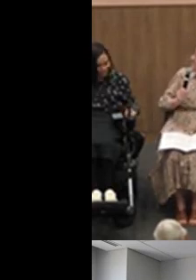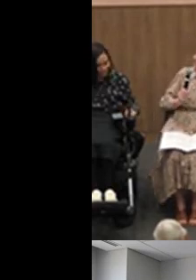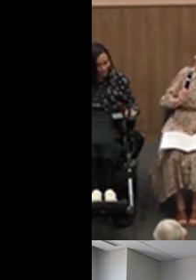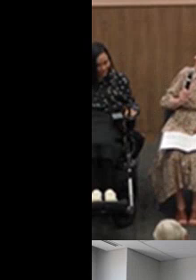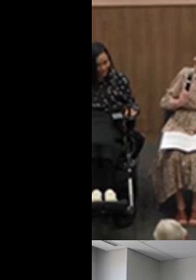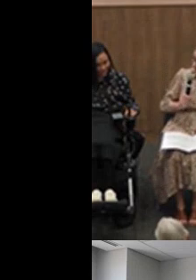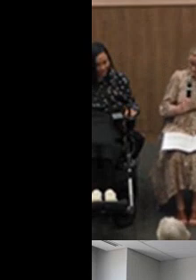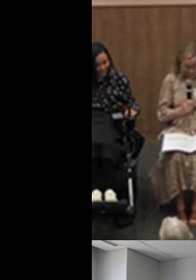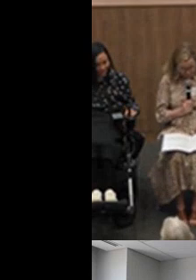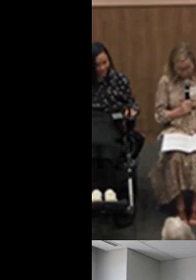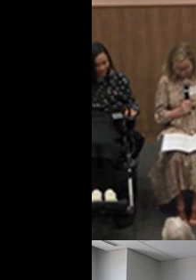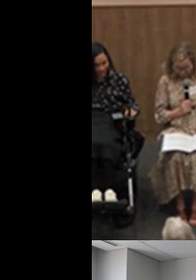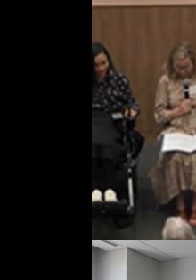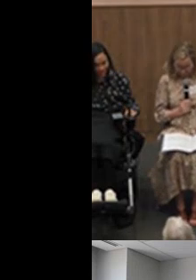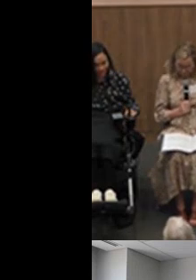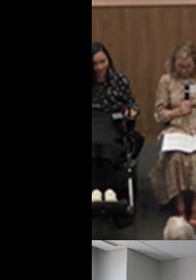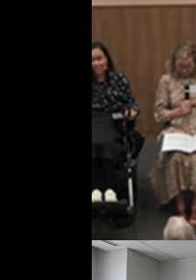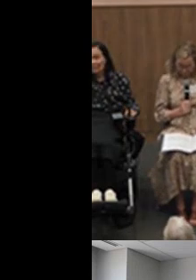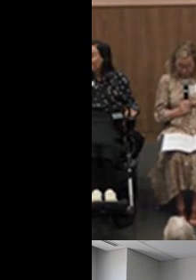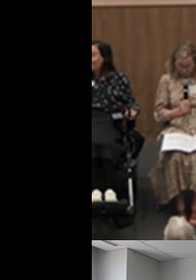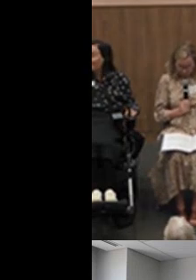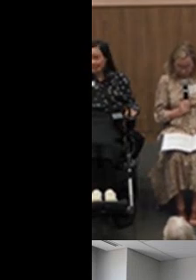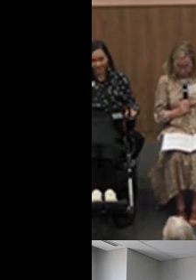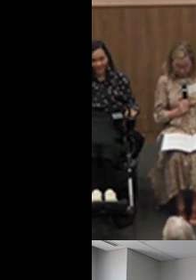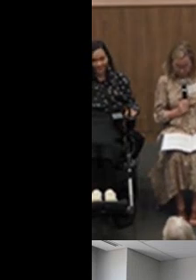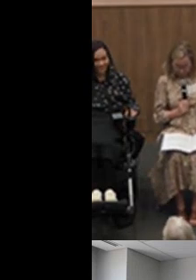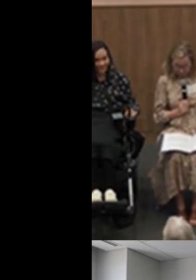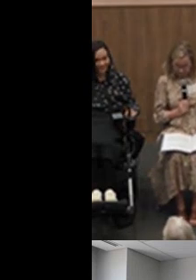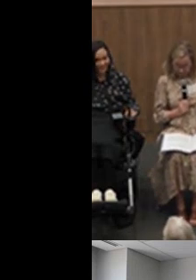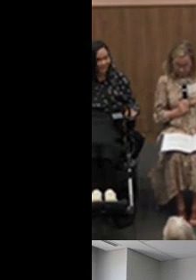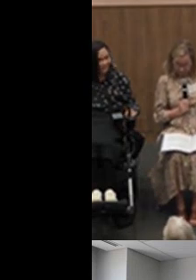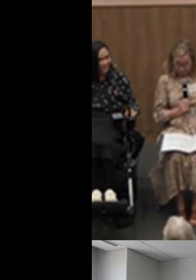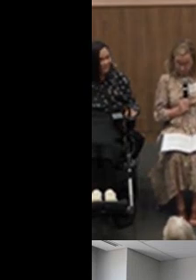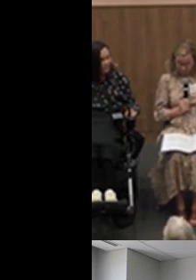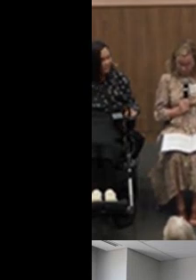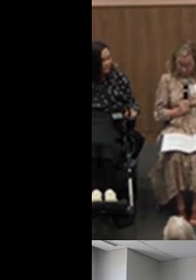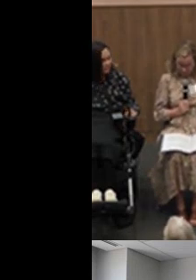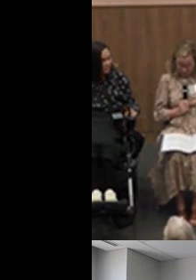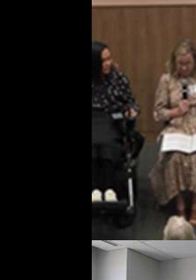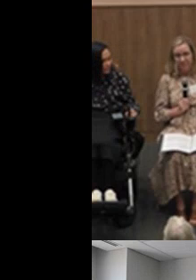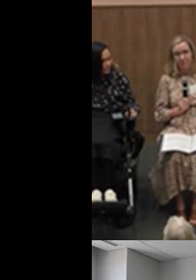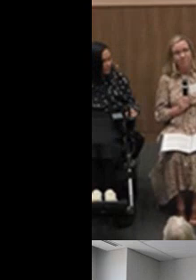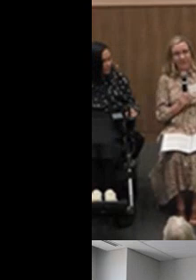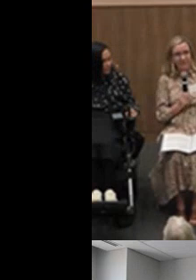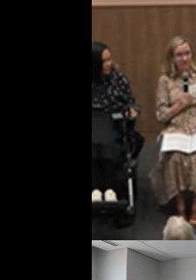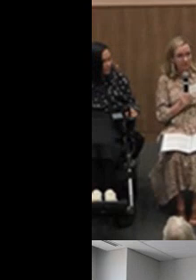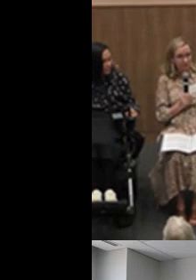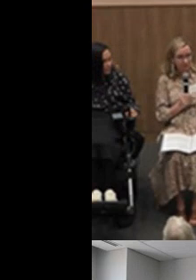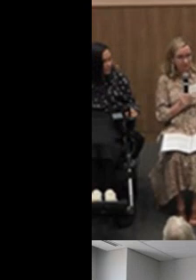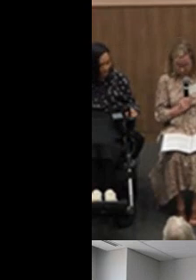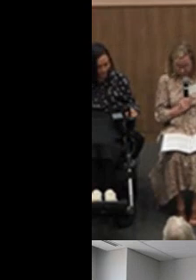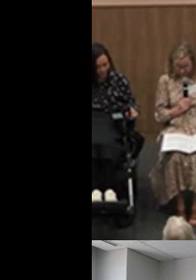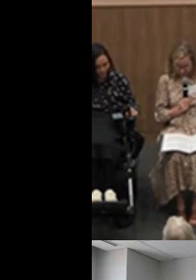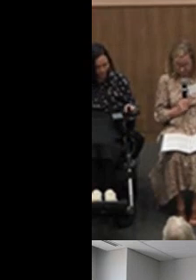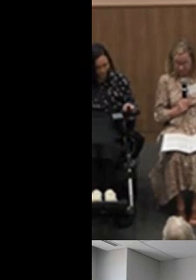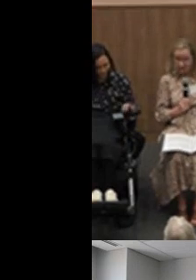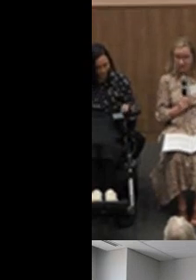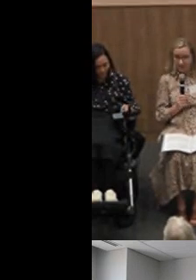This slide that you have before you highlights some of the work we've done this year on revising the hospital